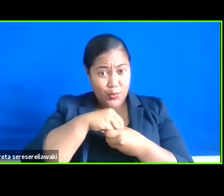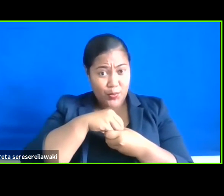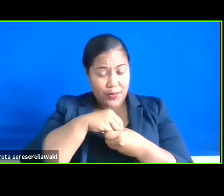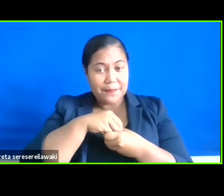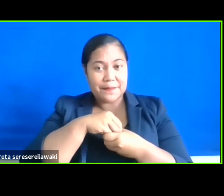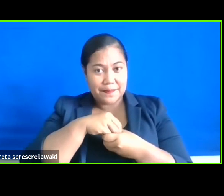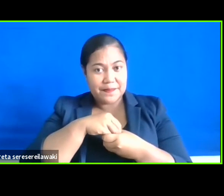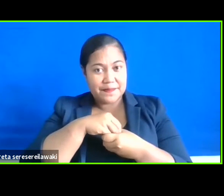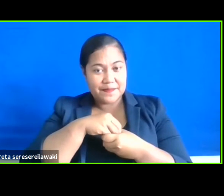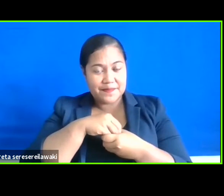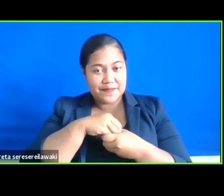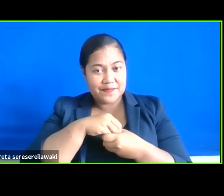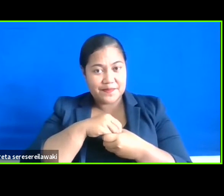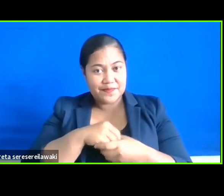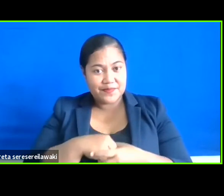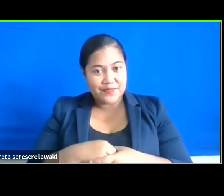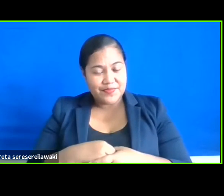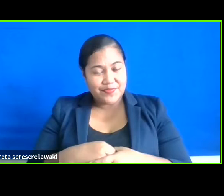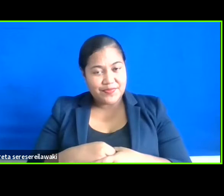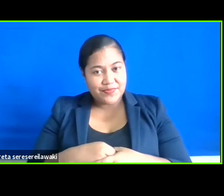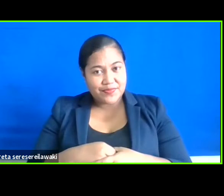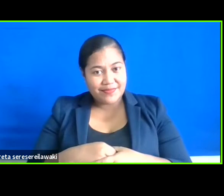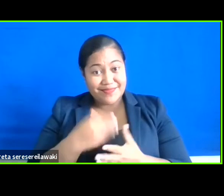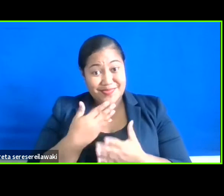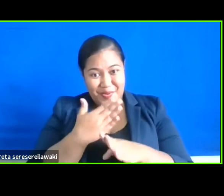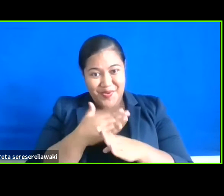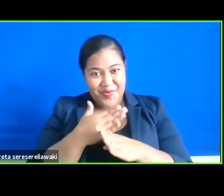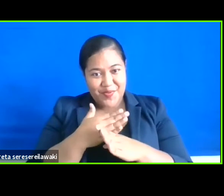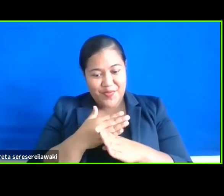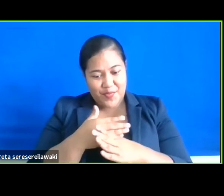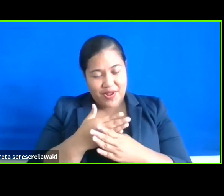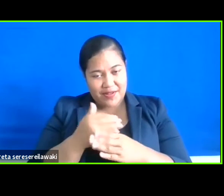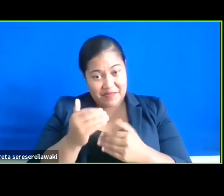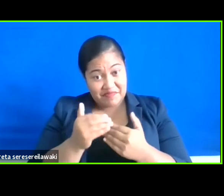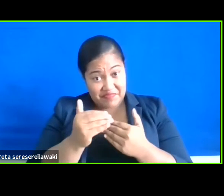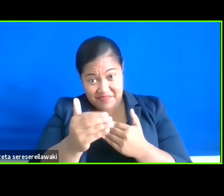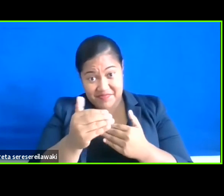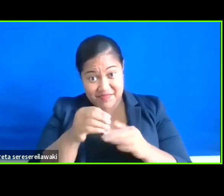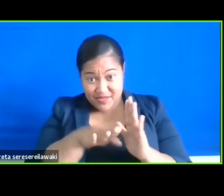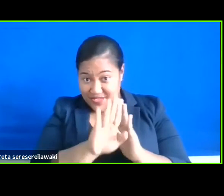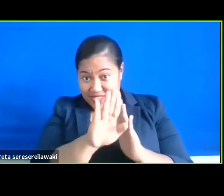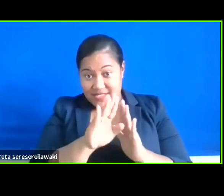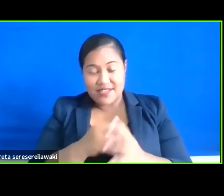to towards resilience building resilience. And we have